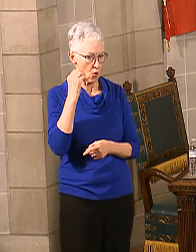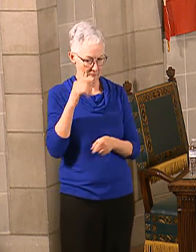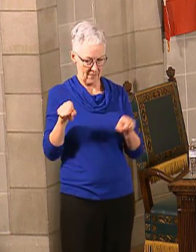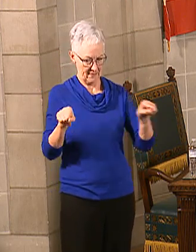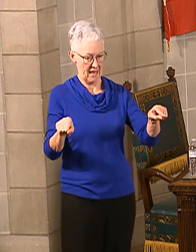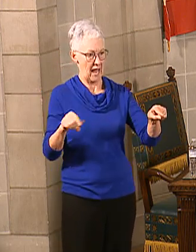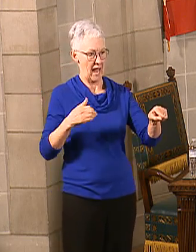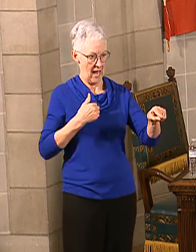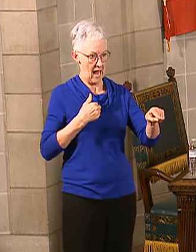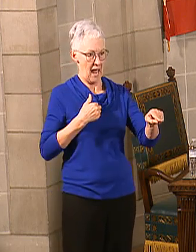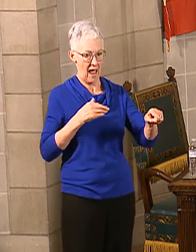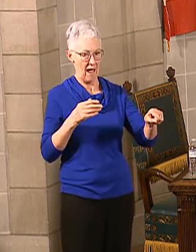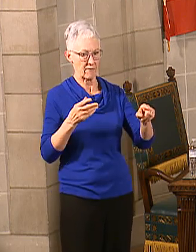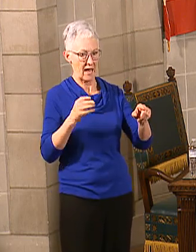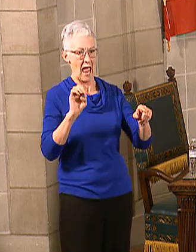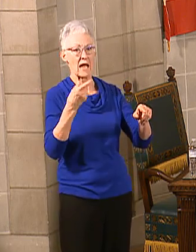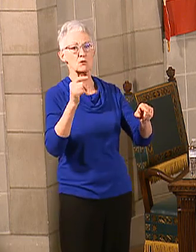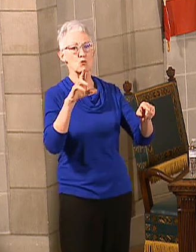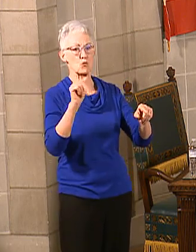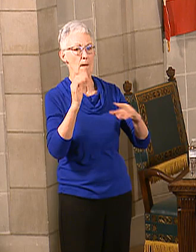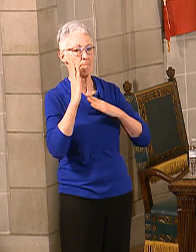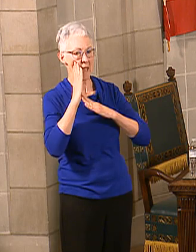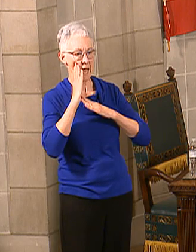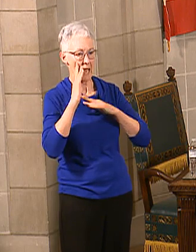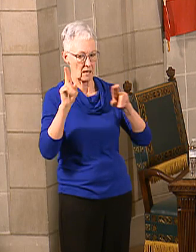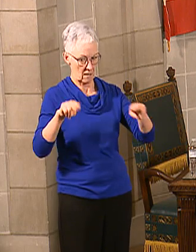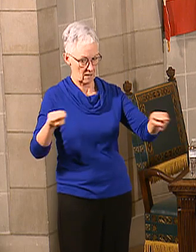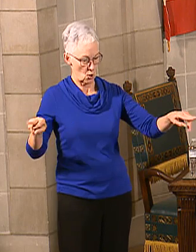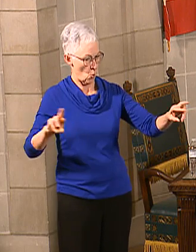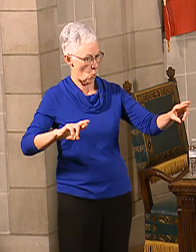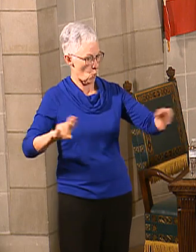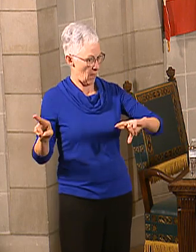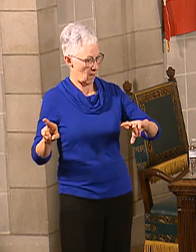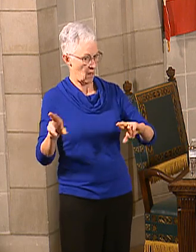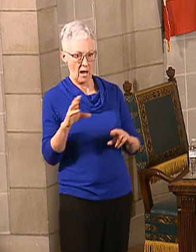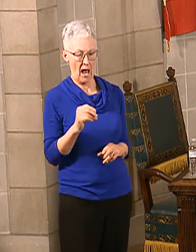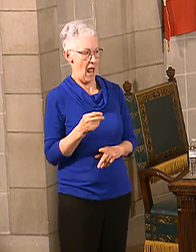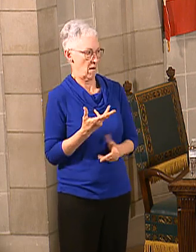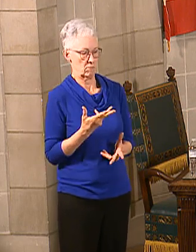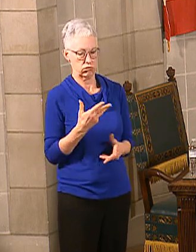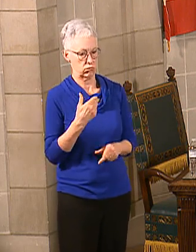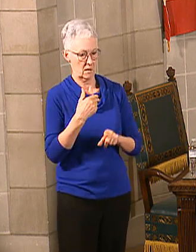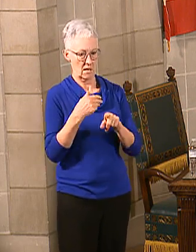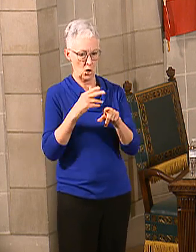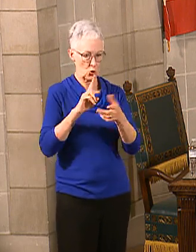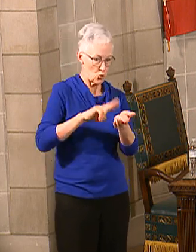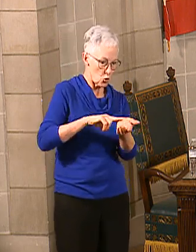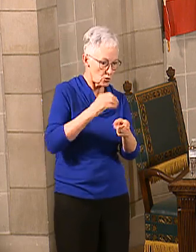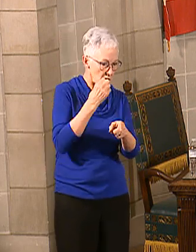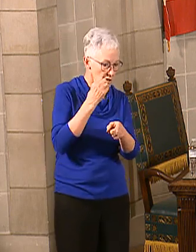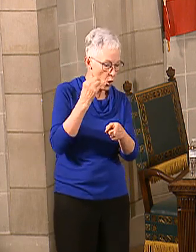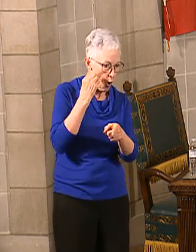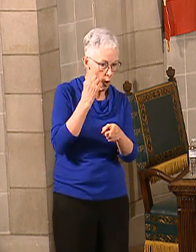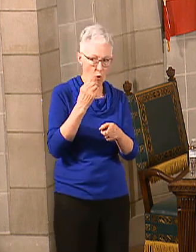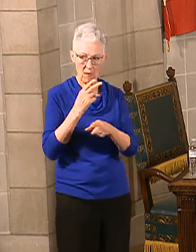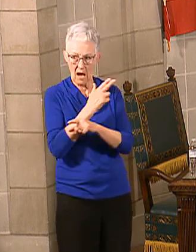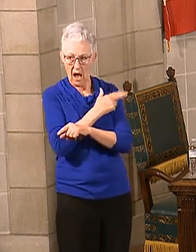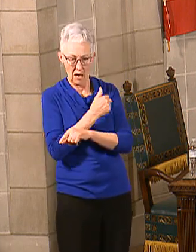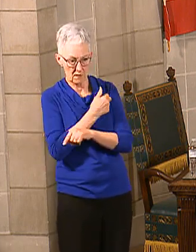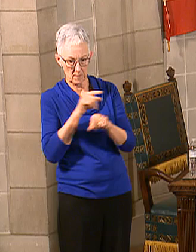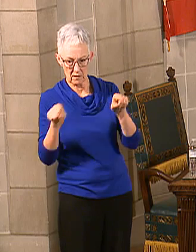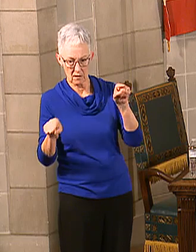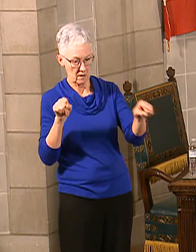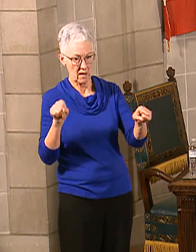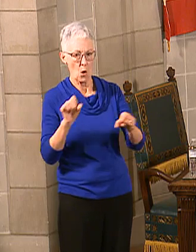situation. And it was so good to see the cooperation we had from those hospitals, the CMOs, the CEOs that